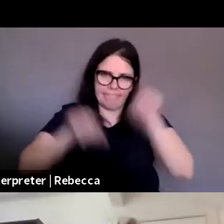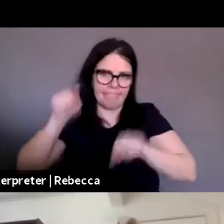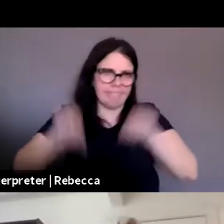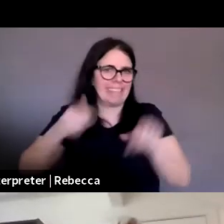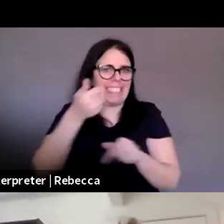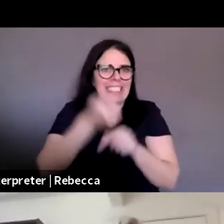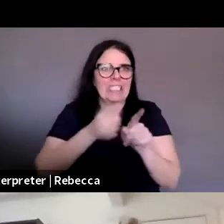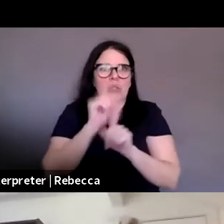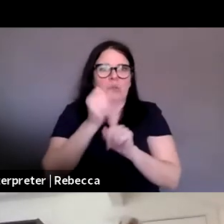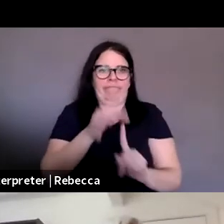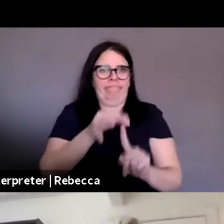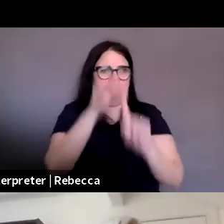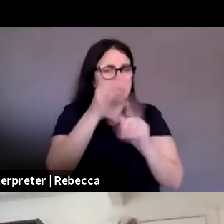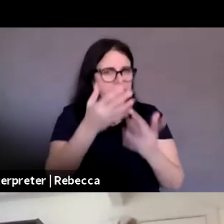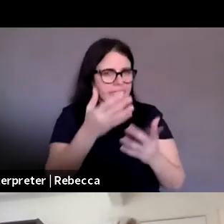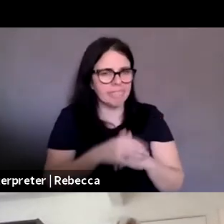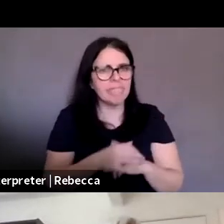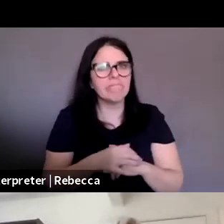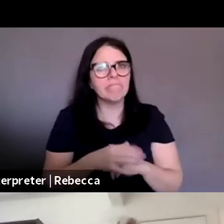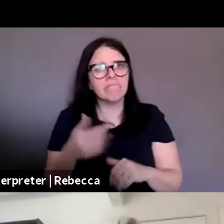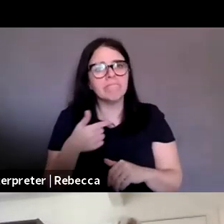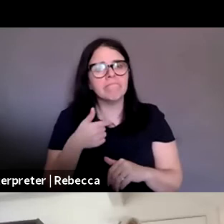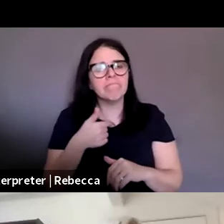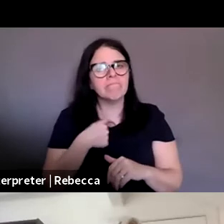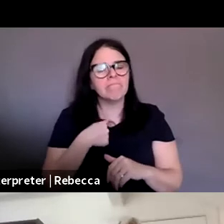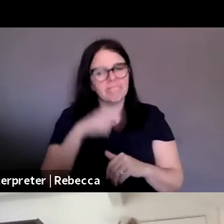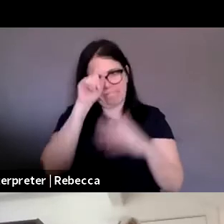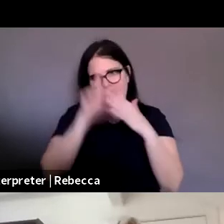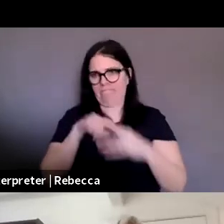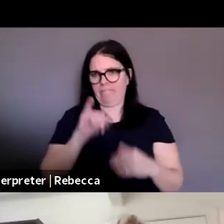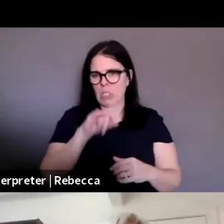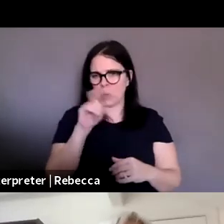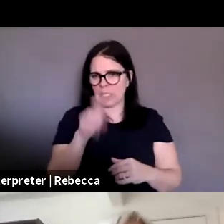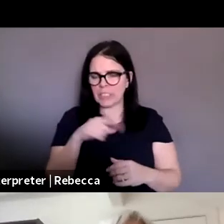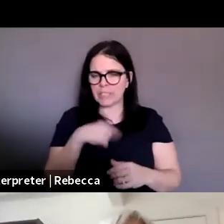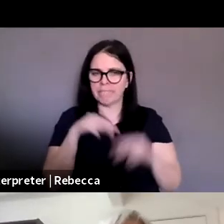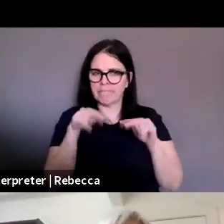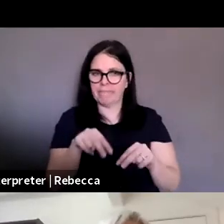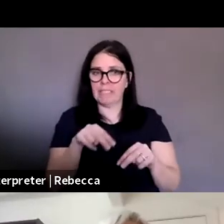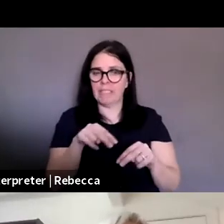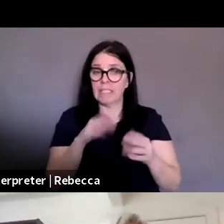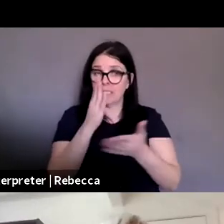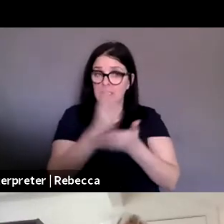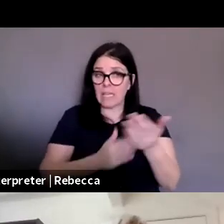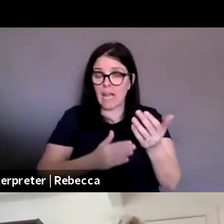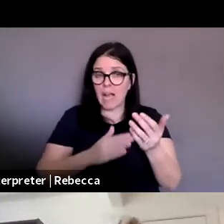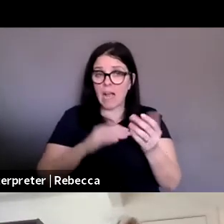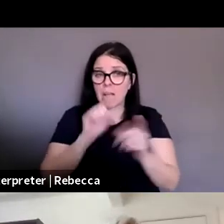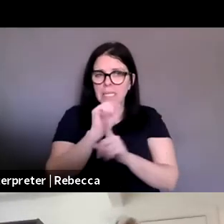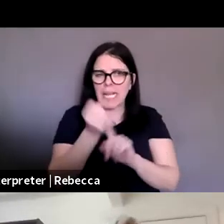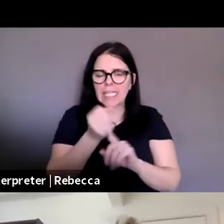when you, I guess the question that I come to mind is that in some of the cases, How do you know the courts are wrong in